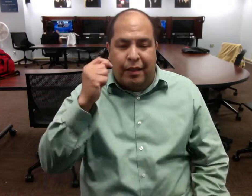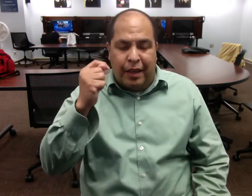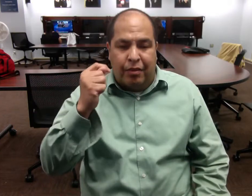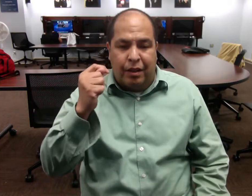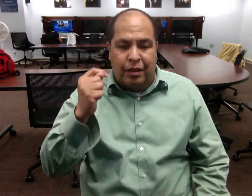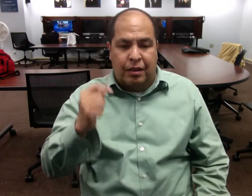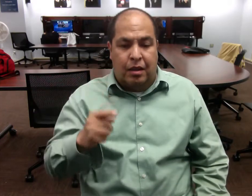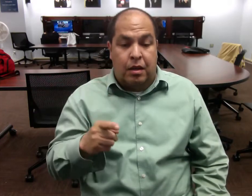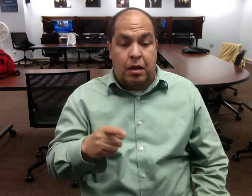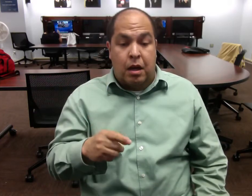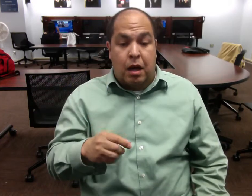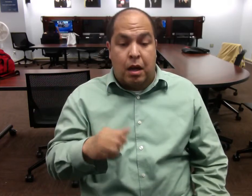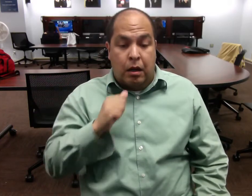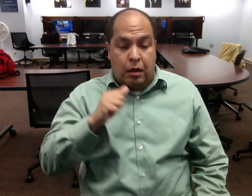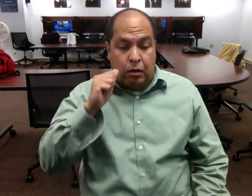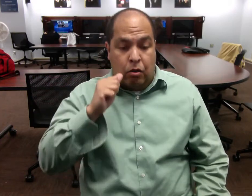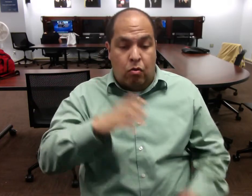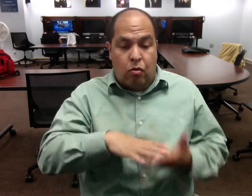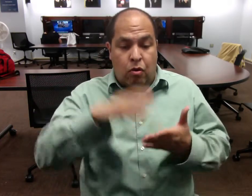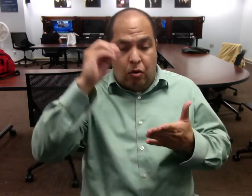First, I would like to talk about Knowles.